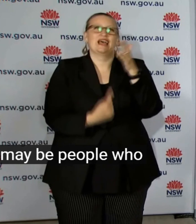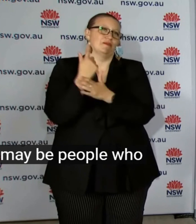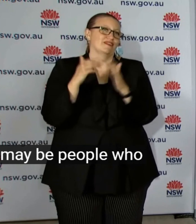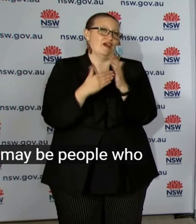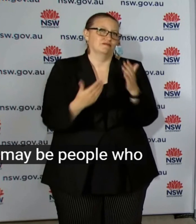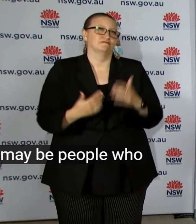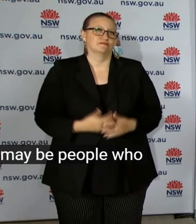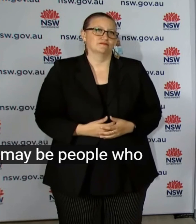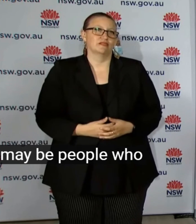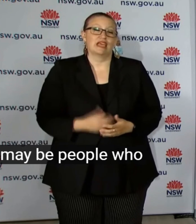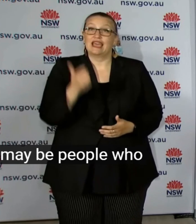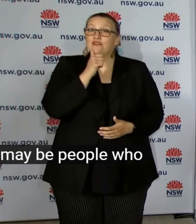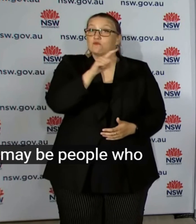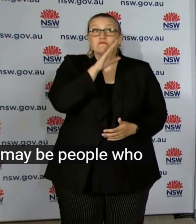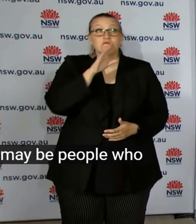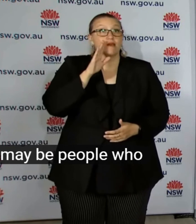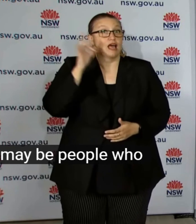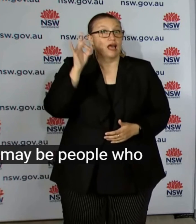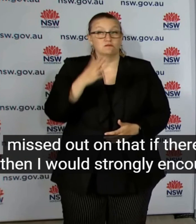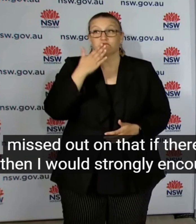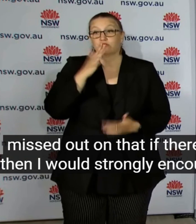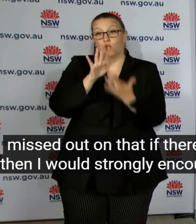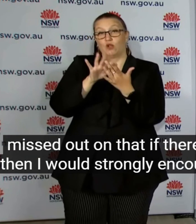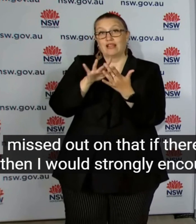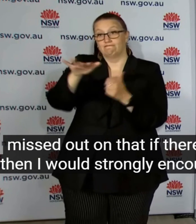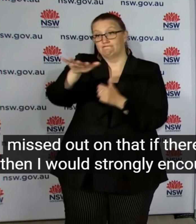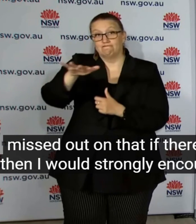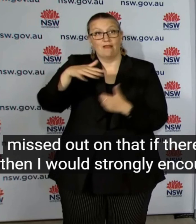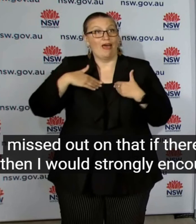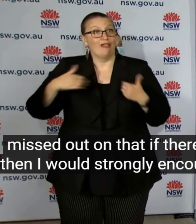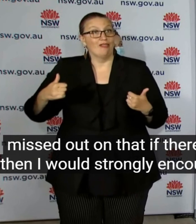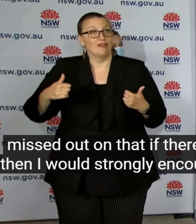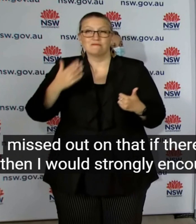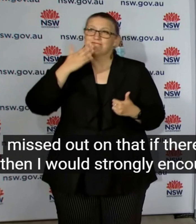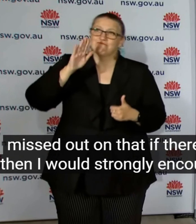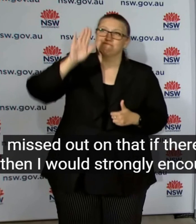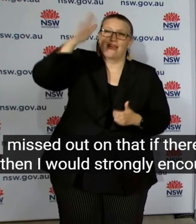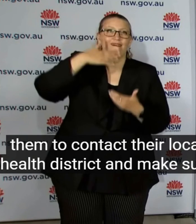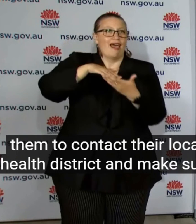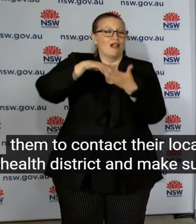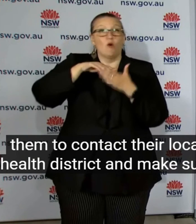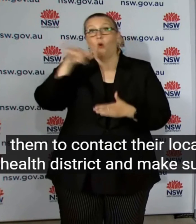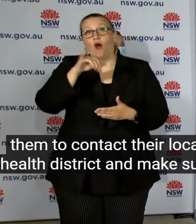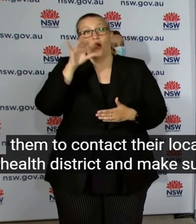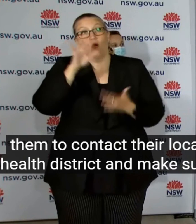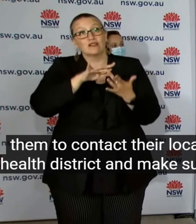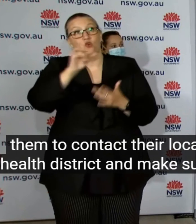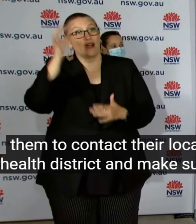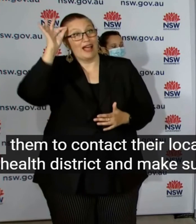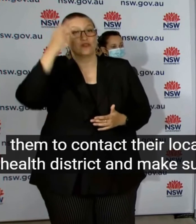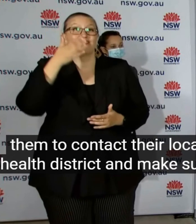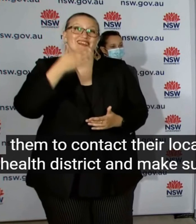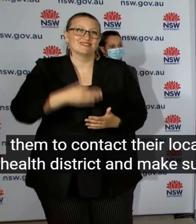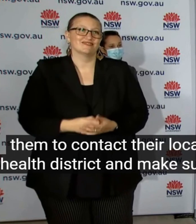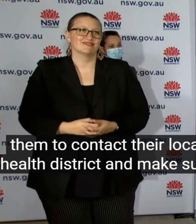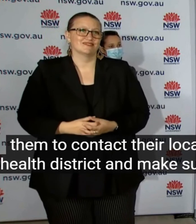are, then I would just strongly encourage them to contact their local health district and make sure and the health district or the local volunteers will get the food to them